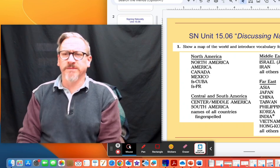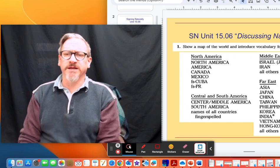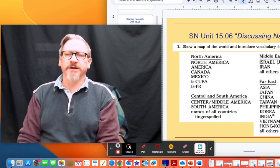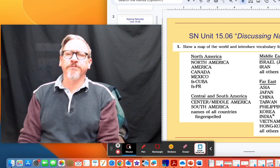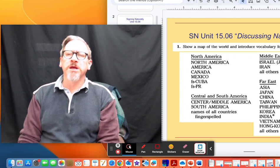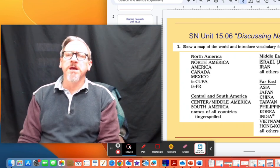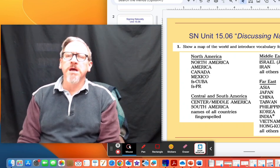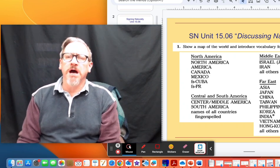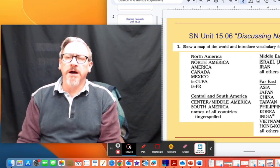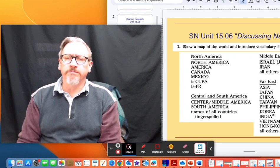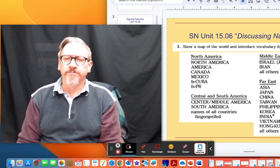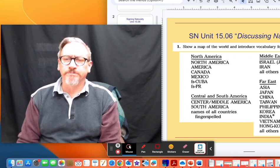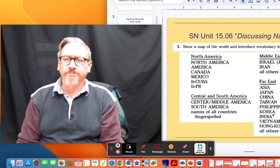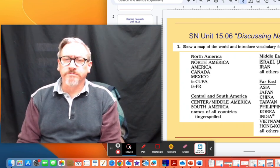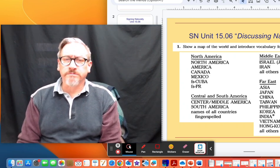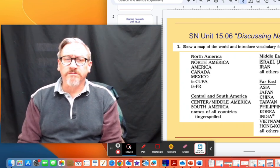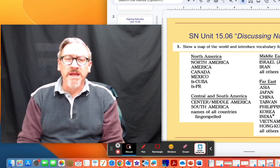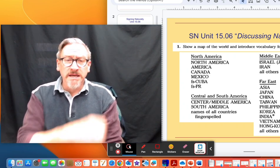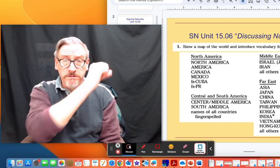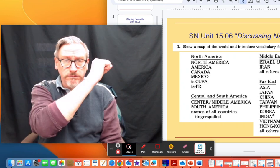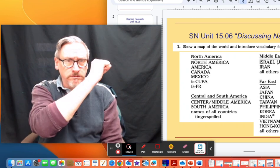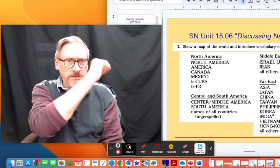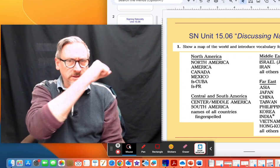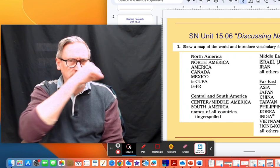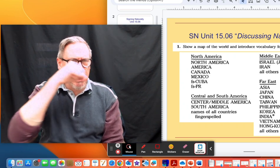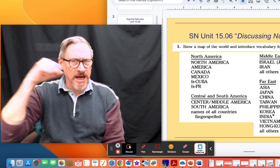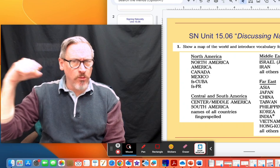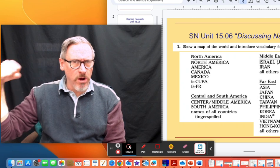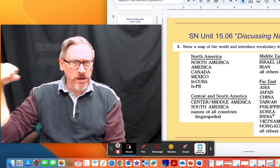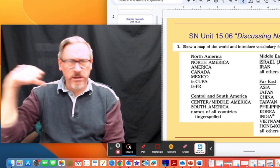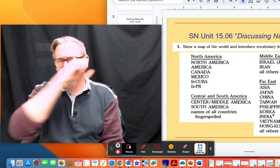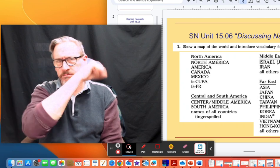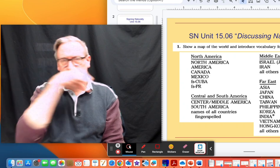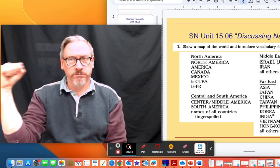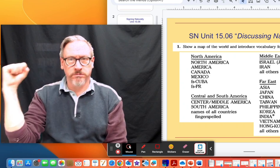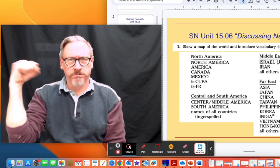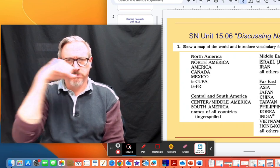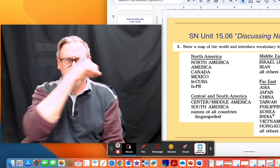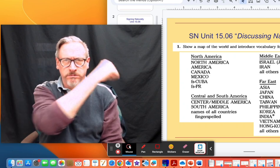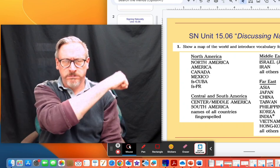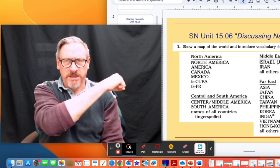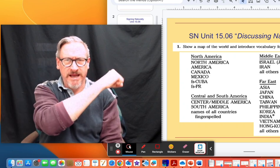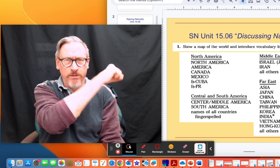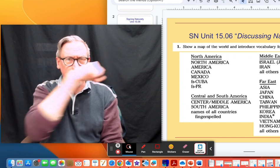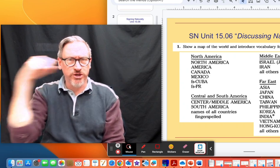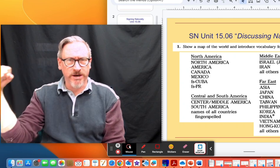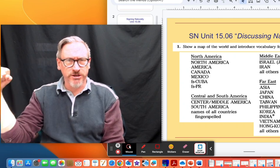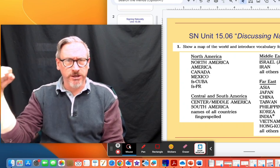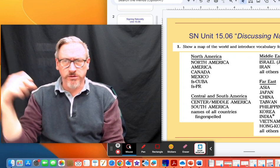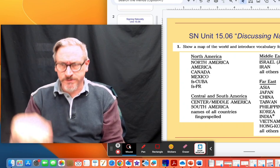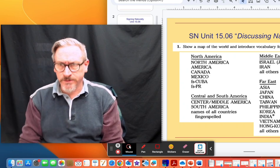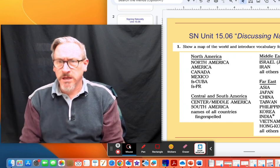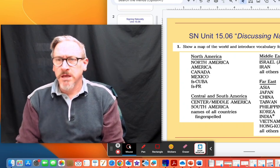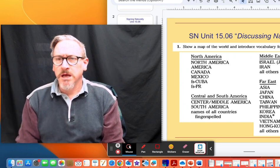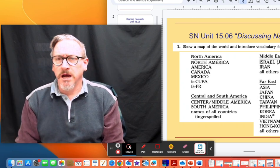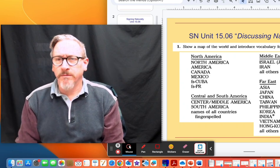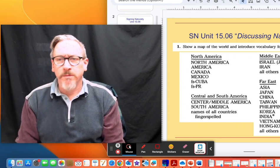most updated. Taiwan. can't remember which direction it